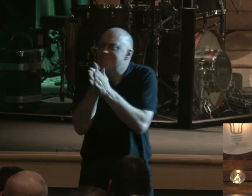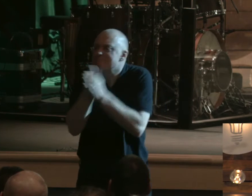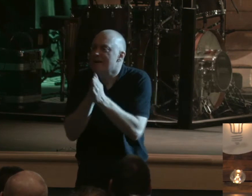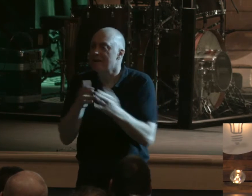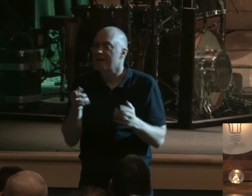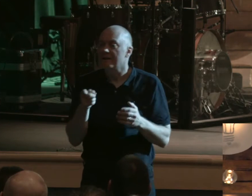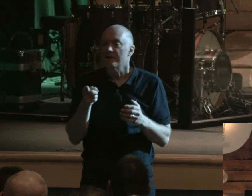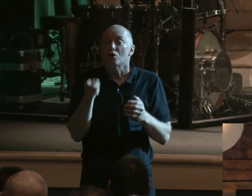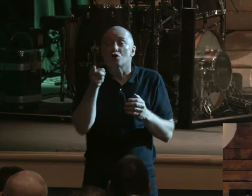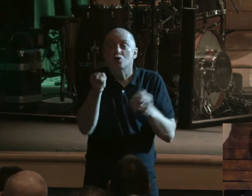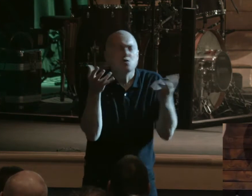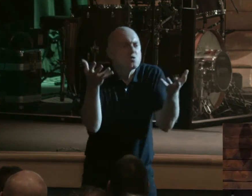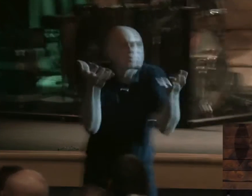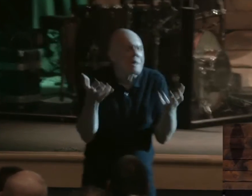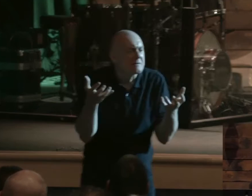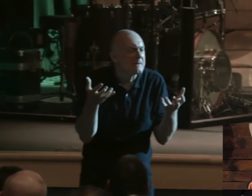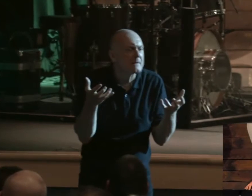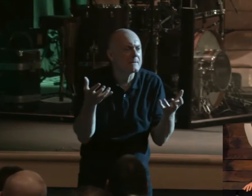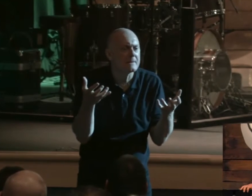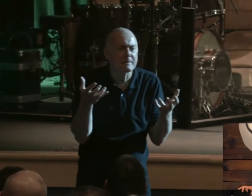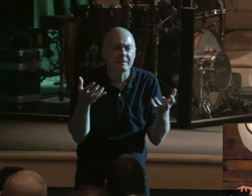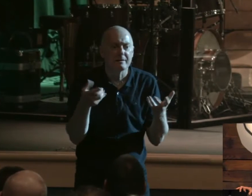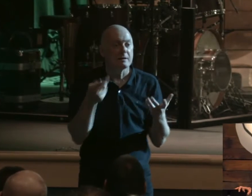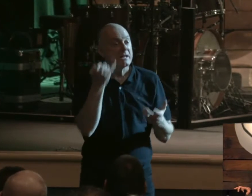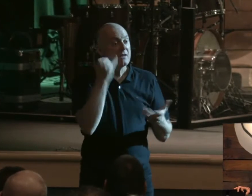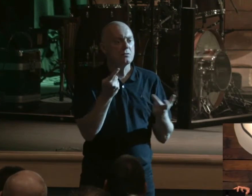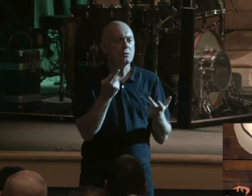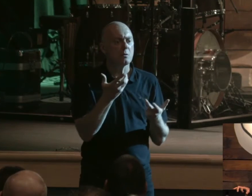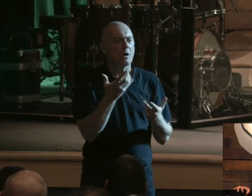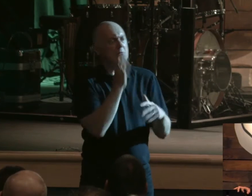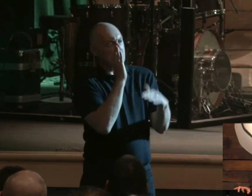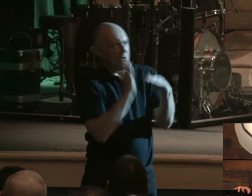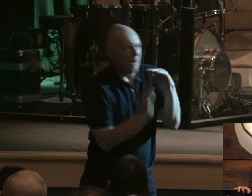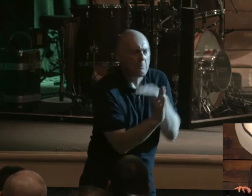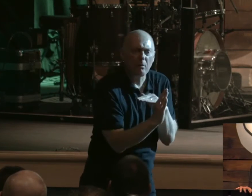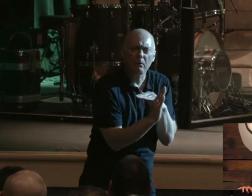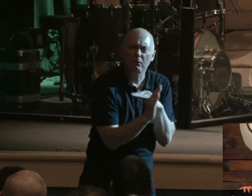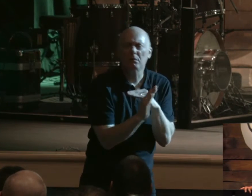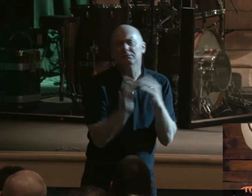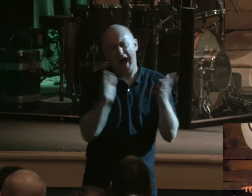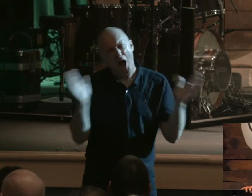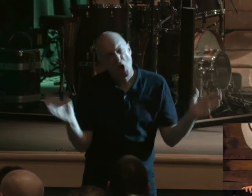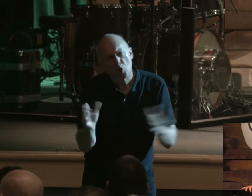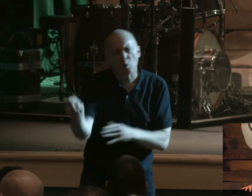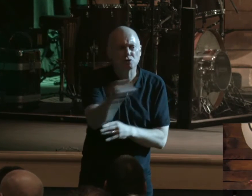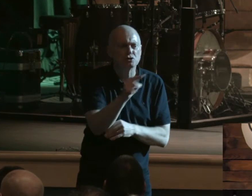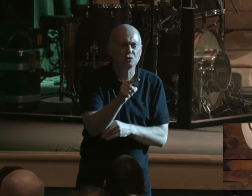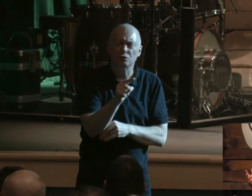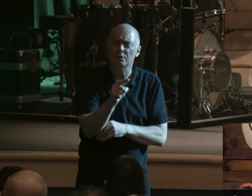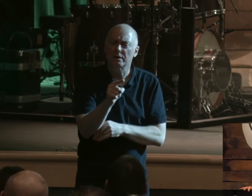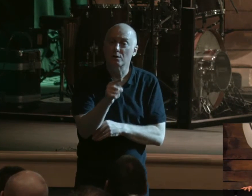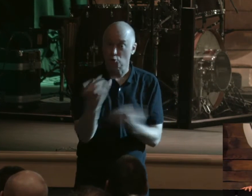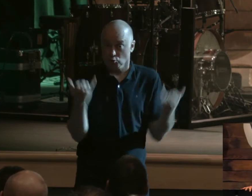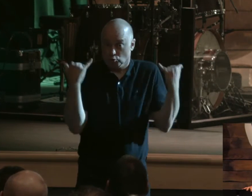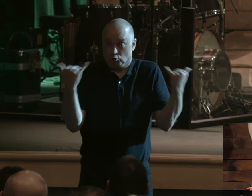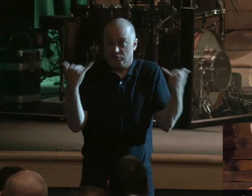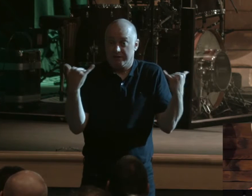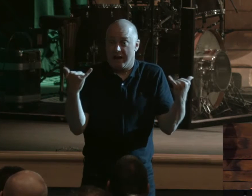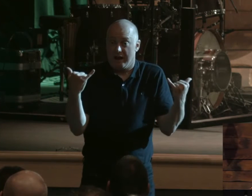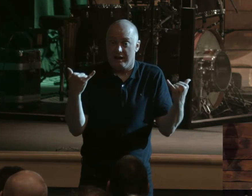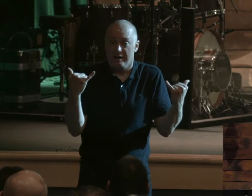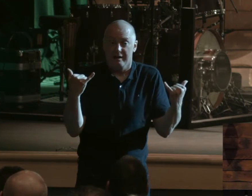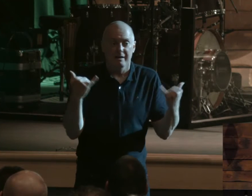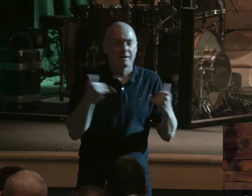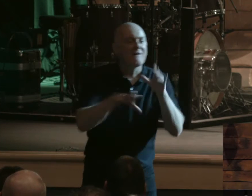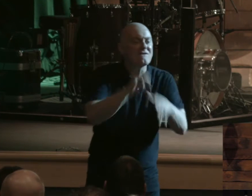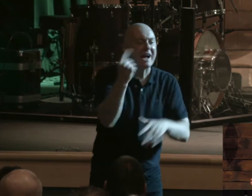you want an act of humility and transparency, then I encourage you at some point today to